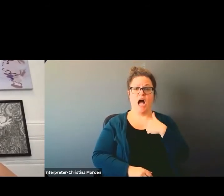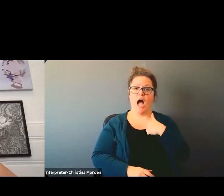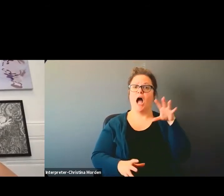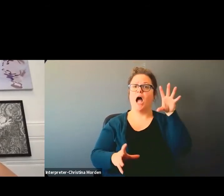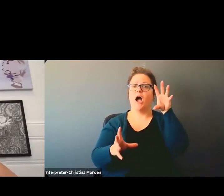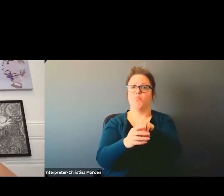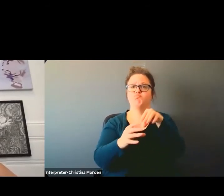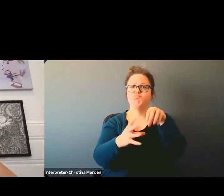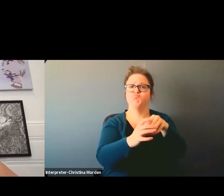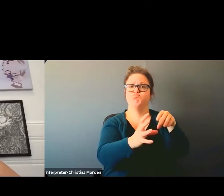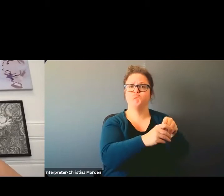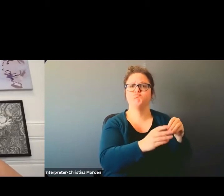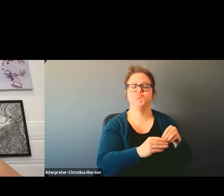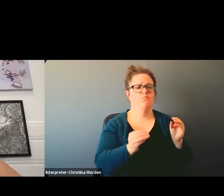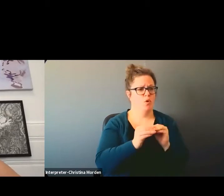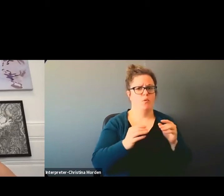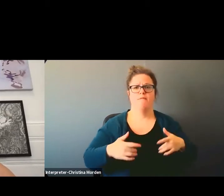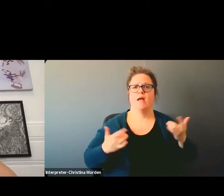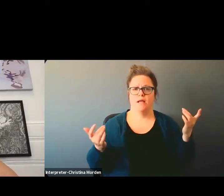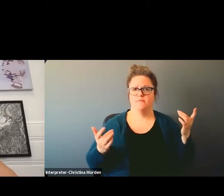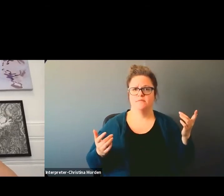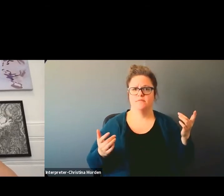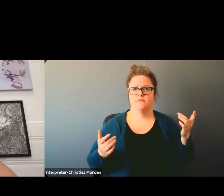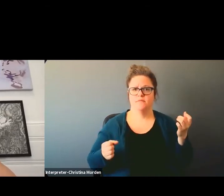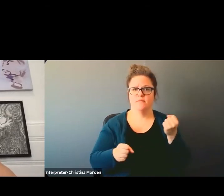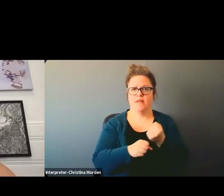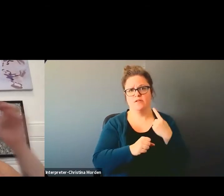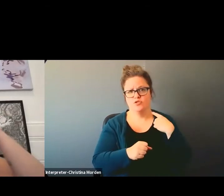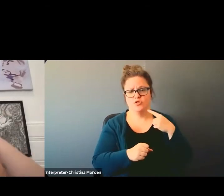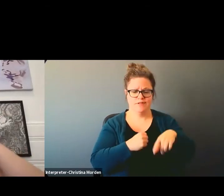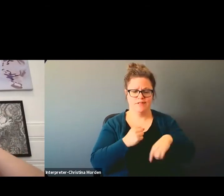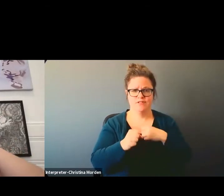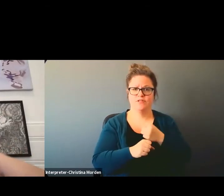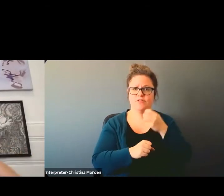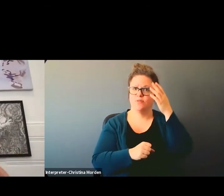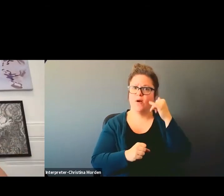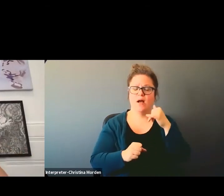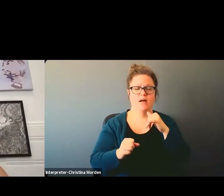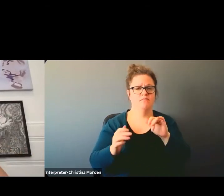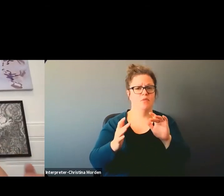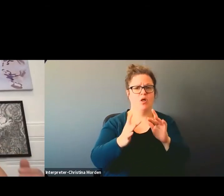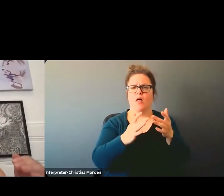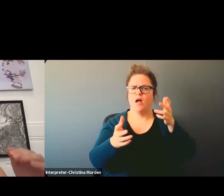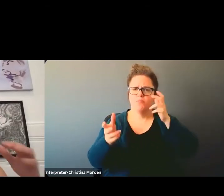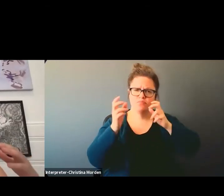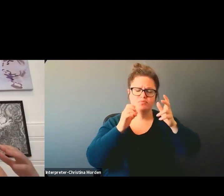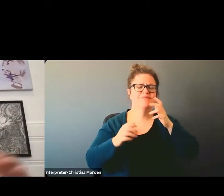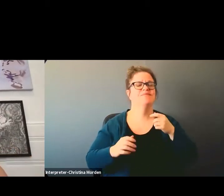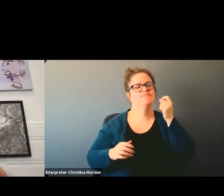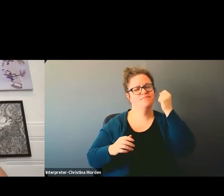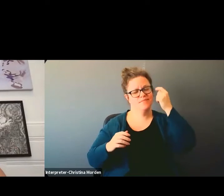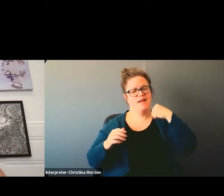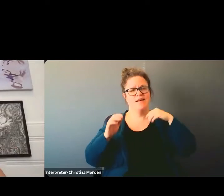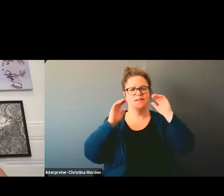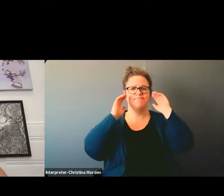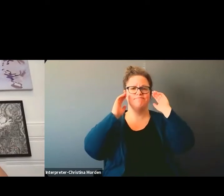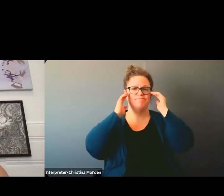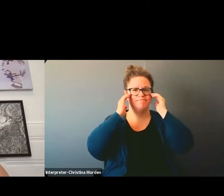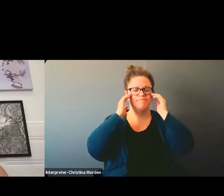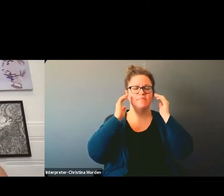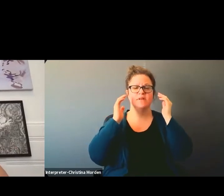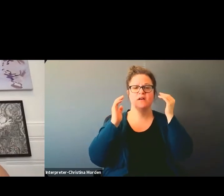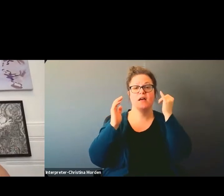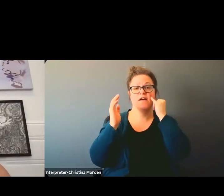events than ever because of that online content. I have anxiety issues around being out after